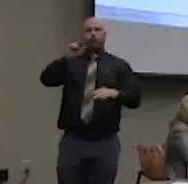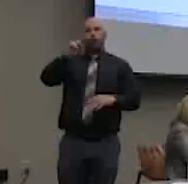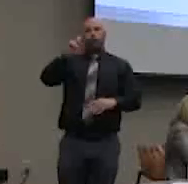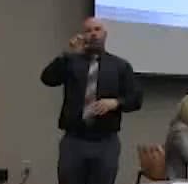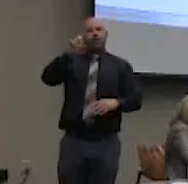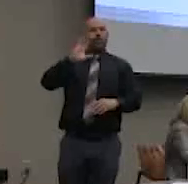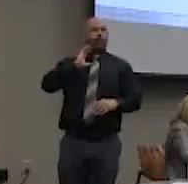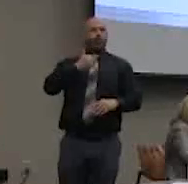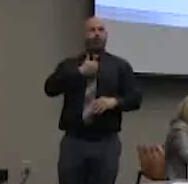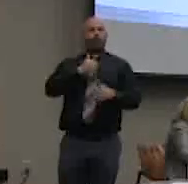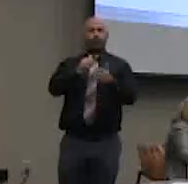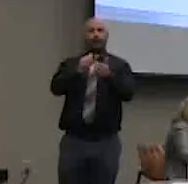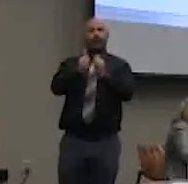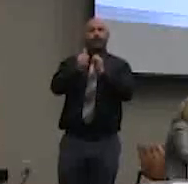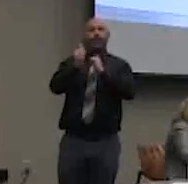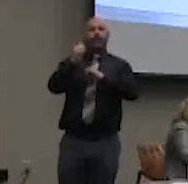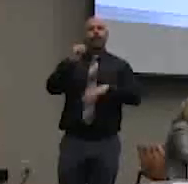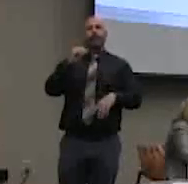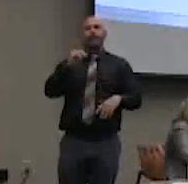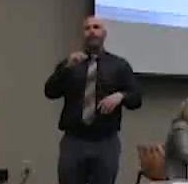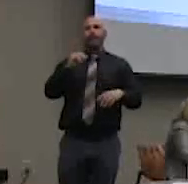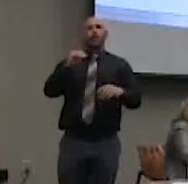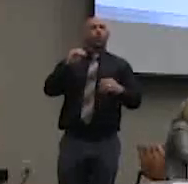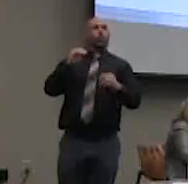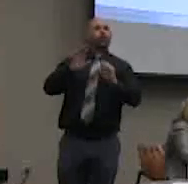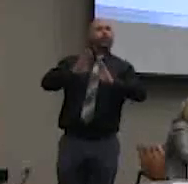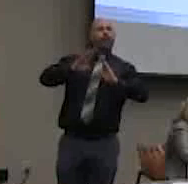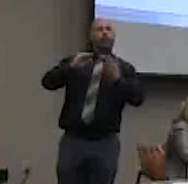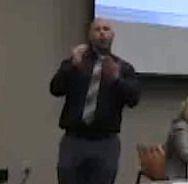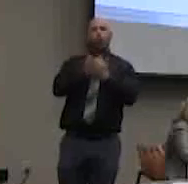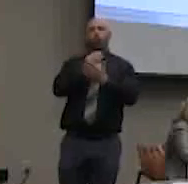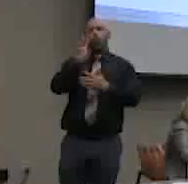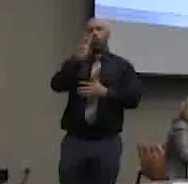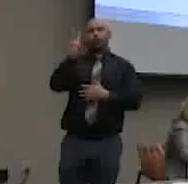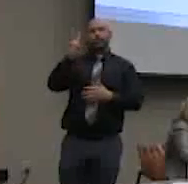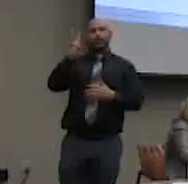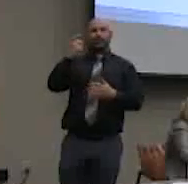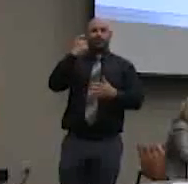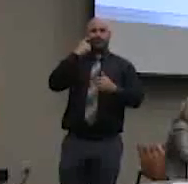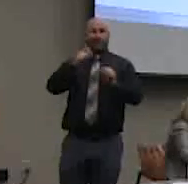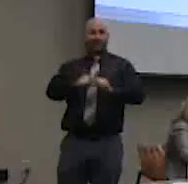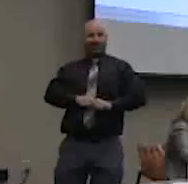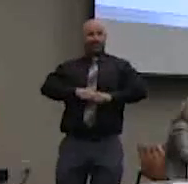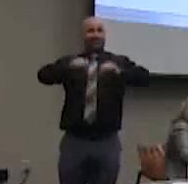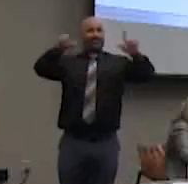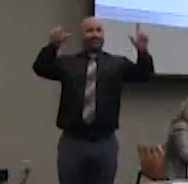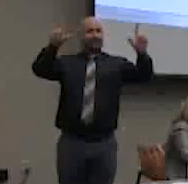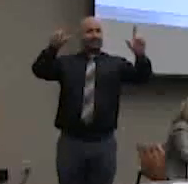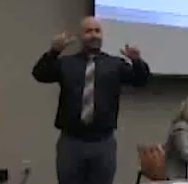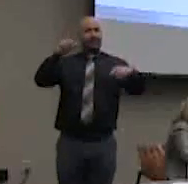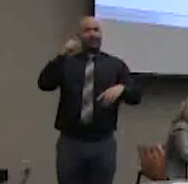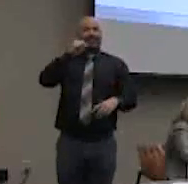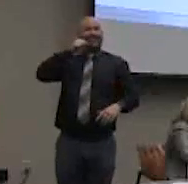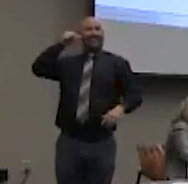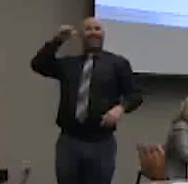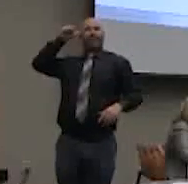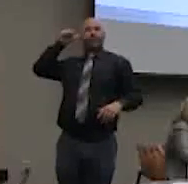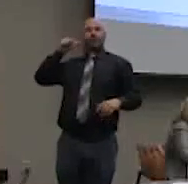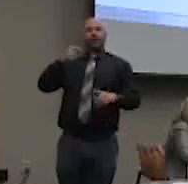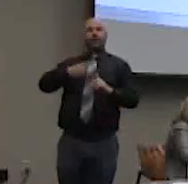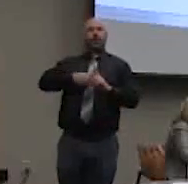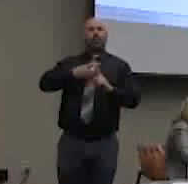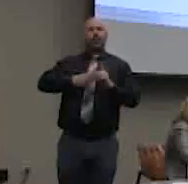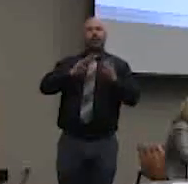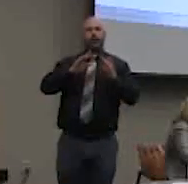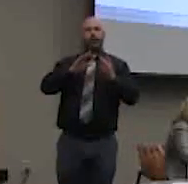just unveiled our new website yesterday at our monthly community network meeting. And it's just a